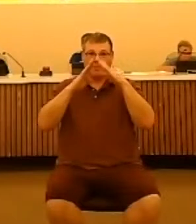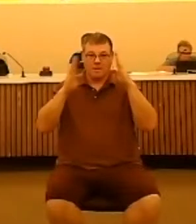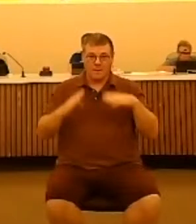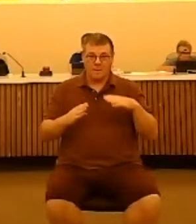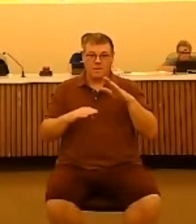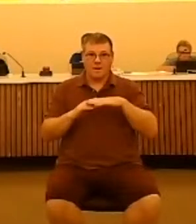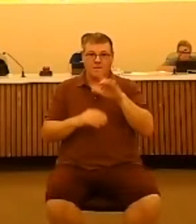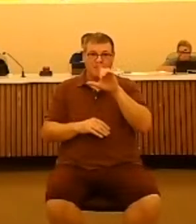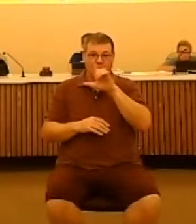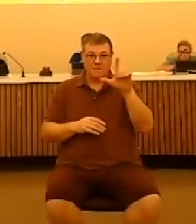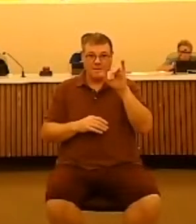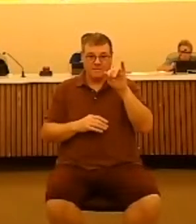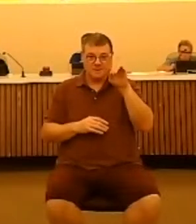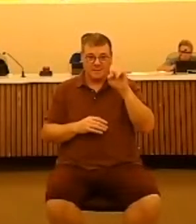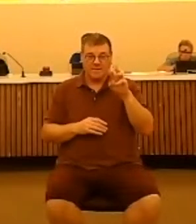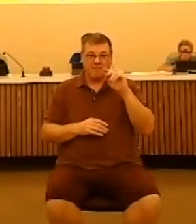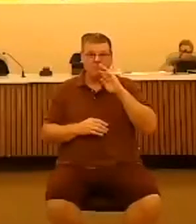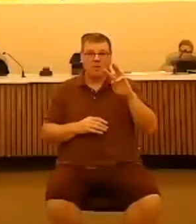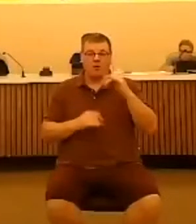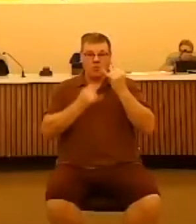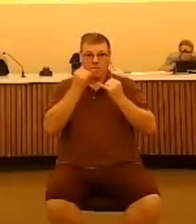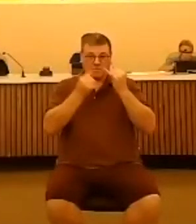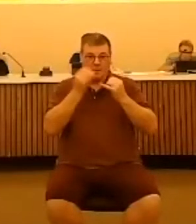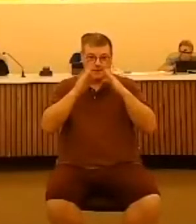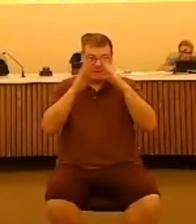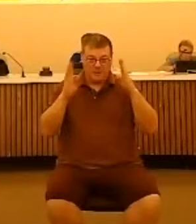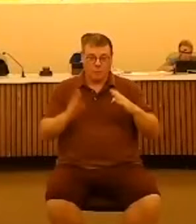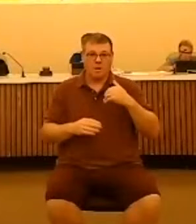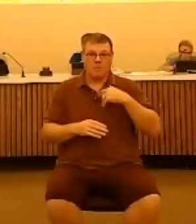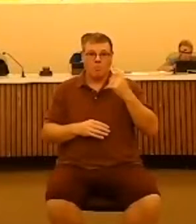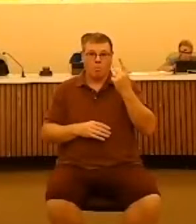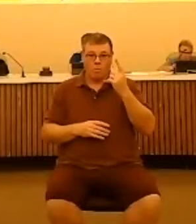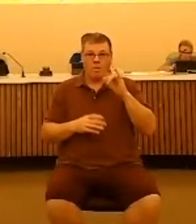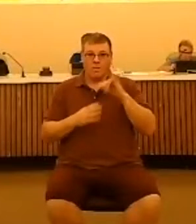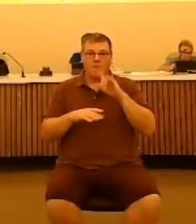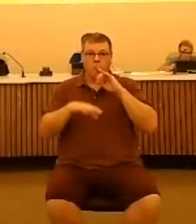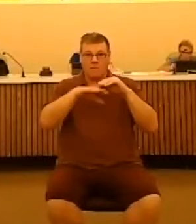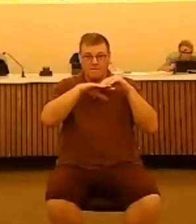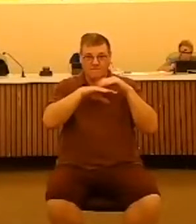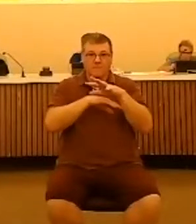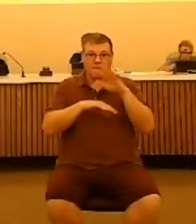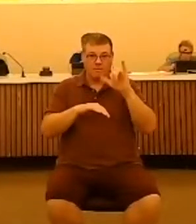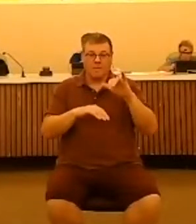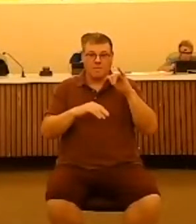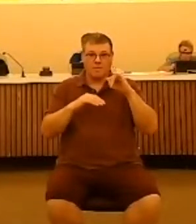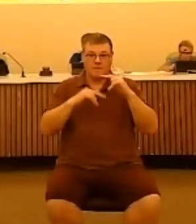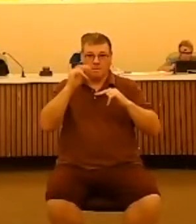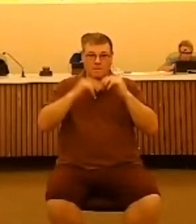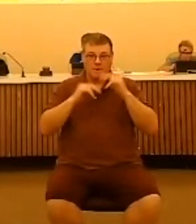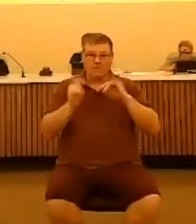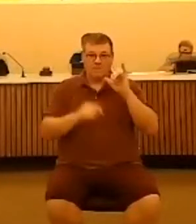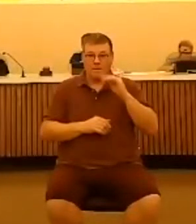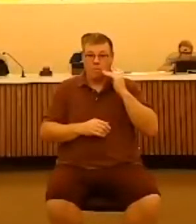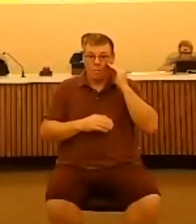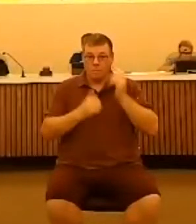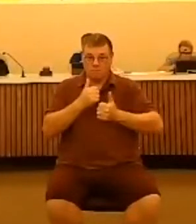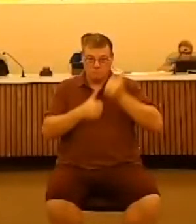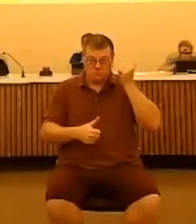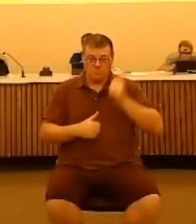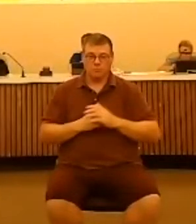on the west side of Authors, the last house. So I'm one of the ones that'll be affected by this building of these homes the